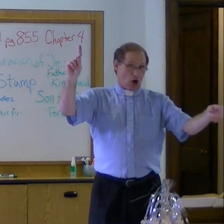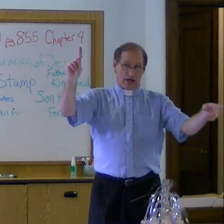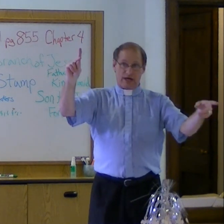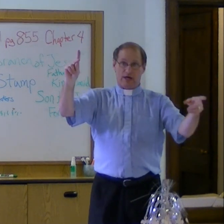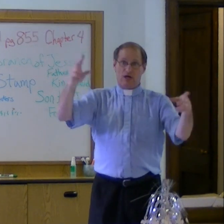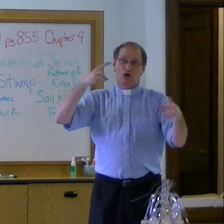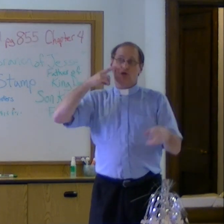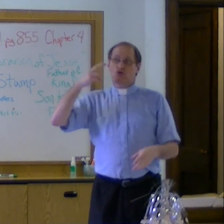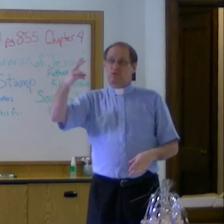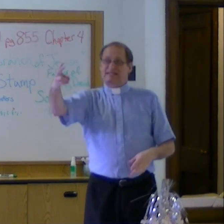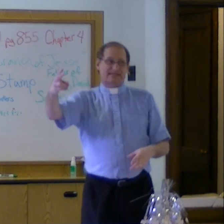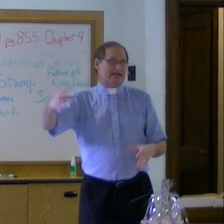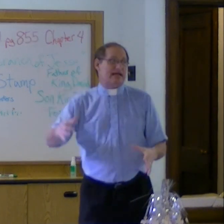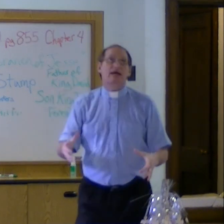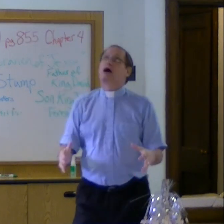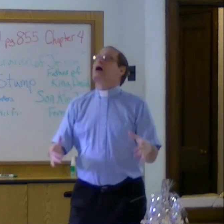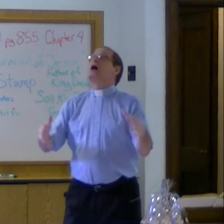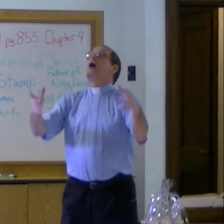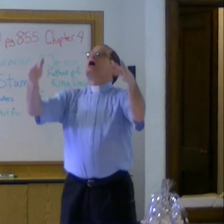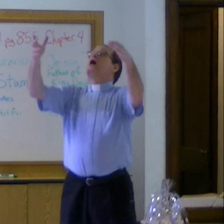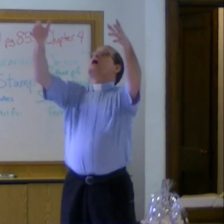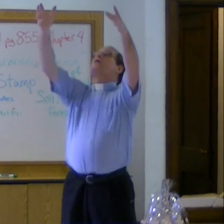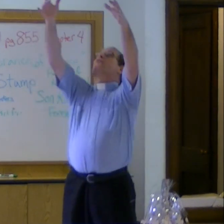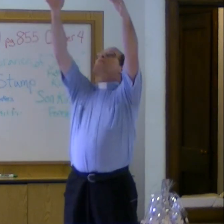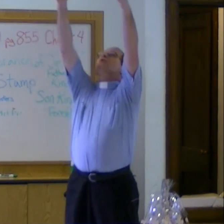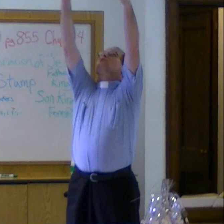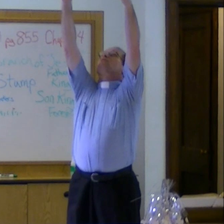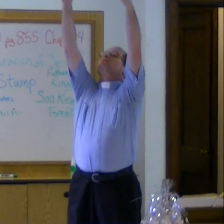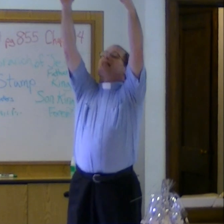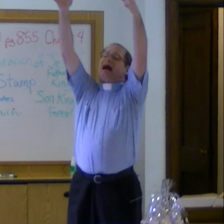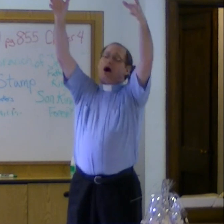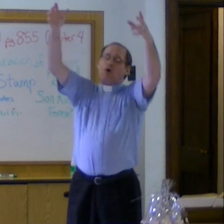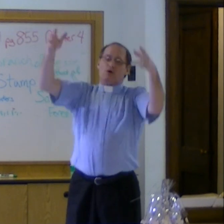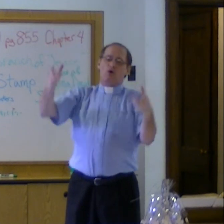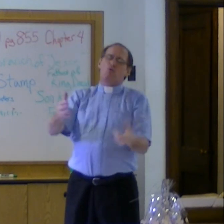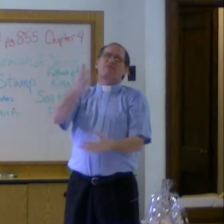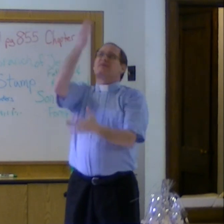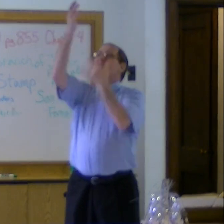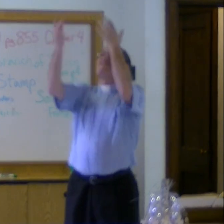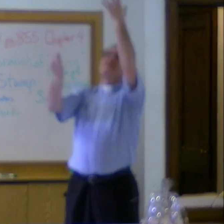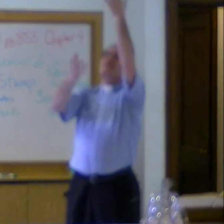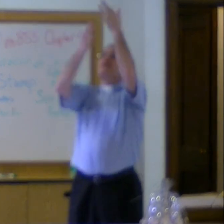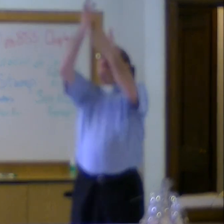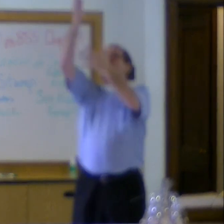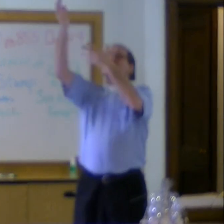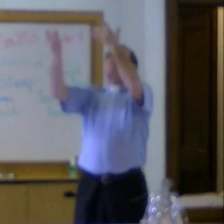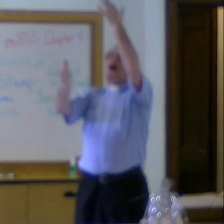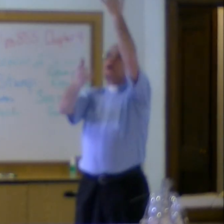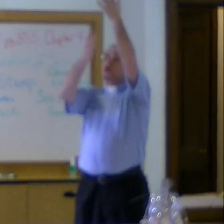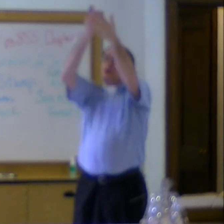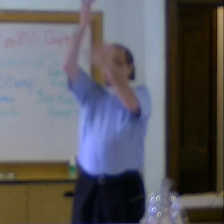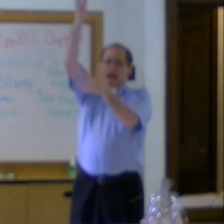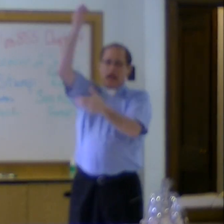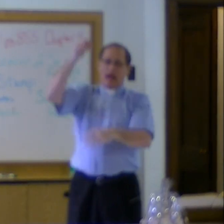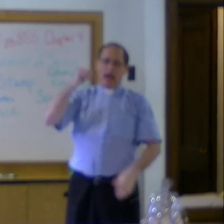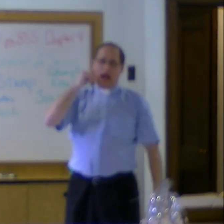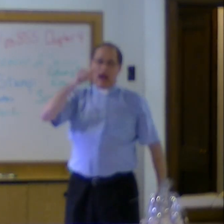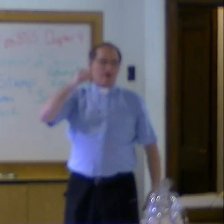ark, you would see the pillar of cloud with the fire.